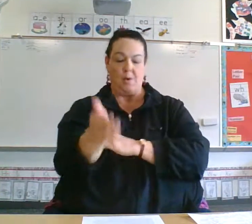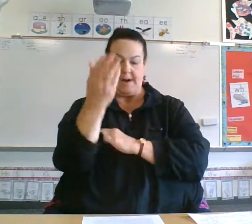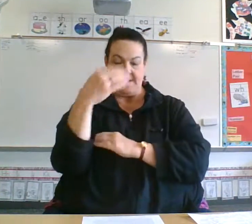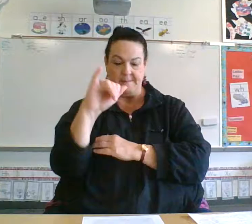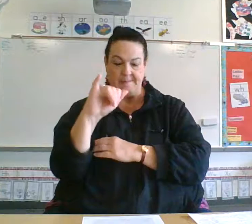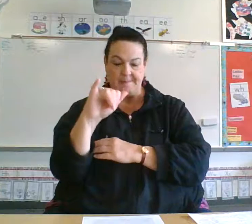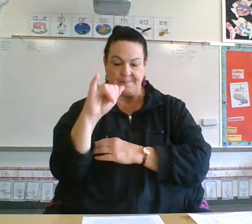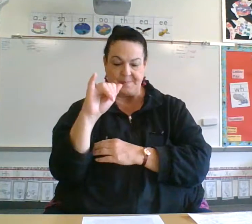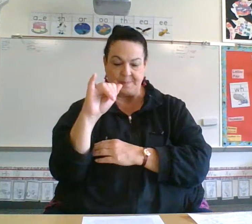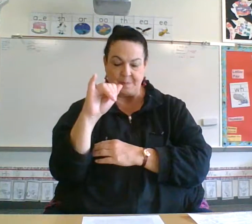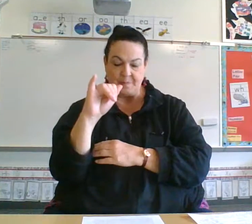morning.